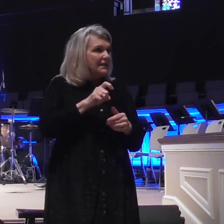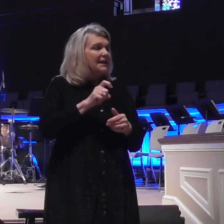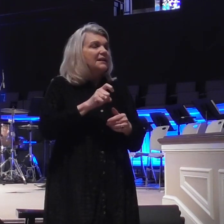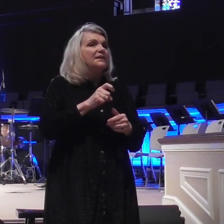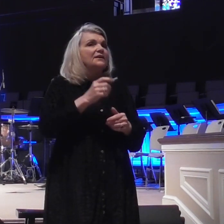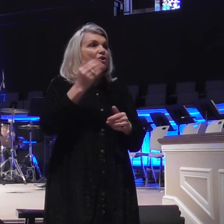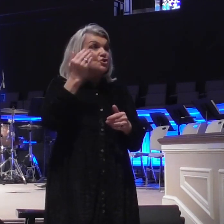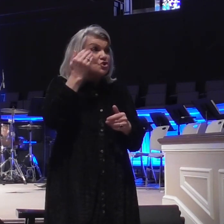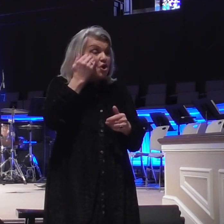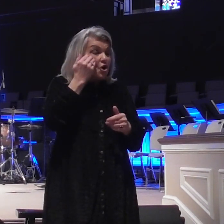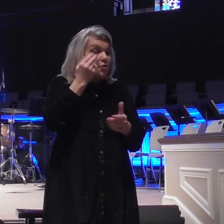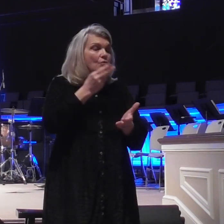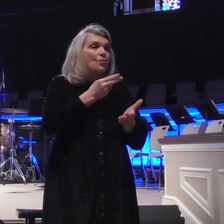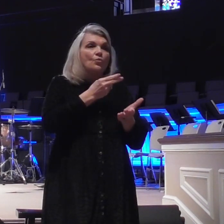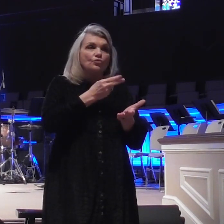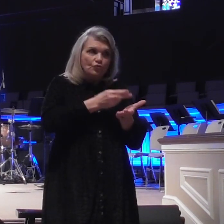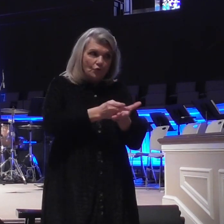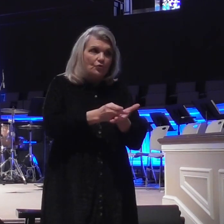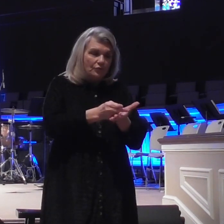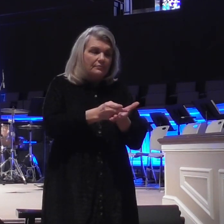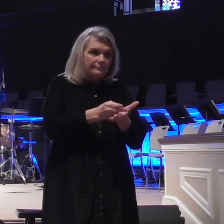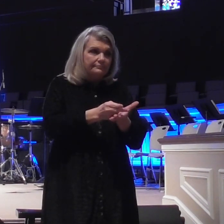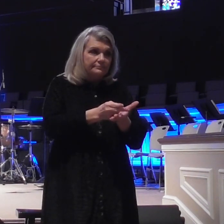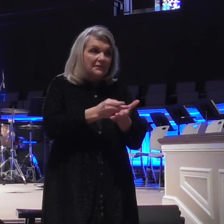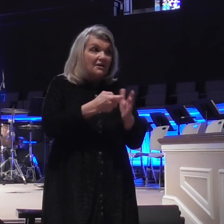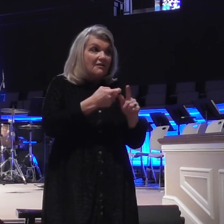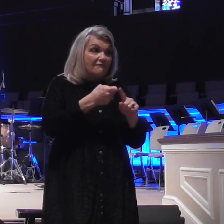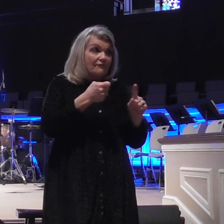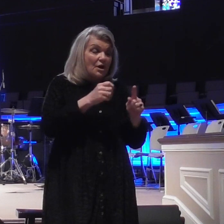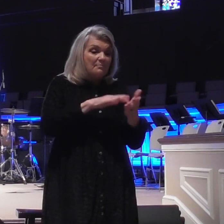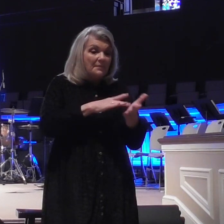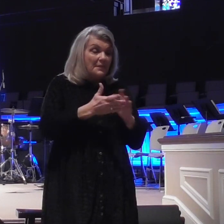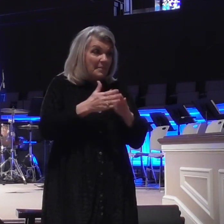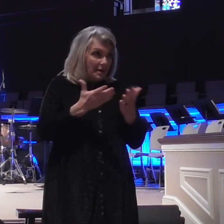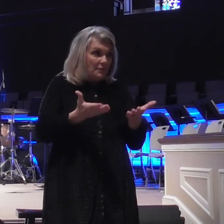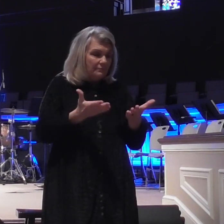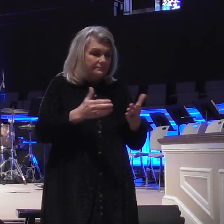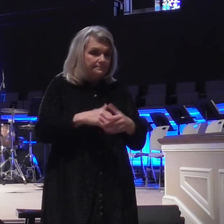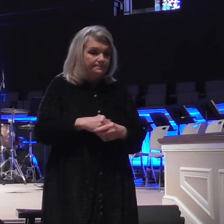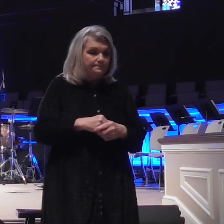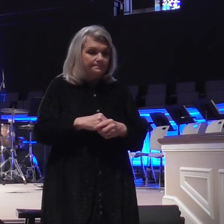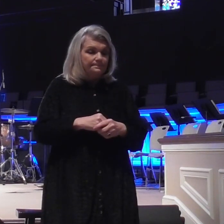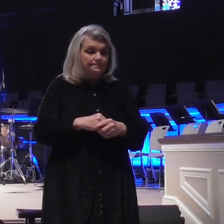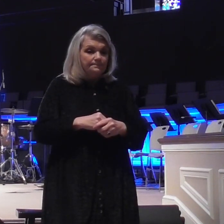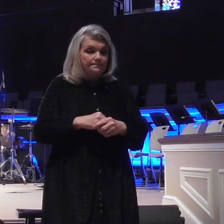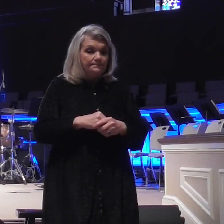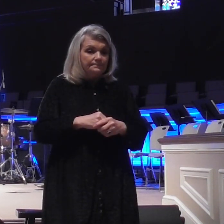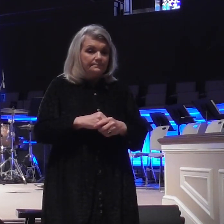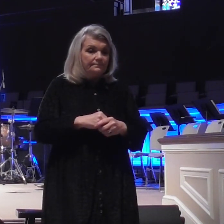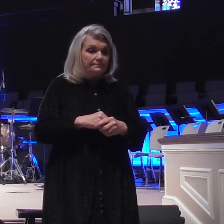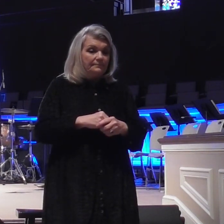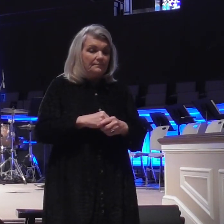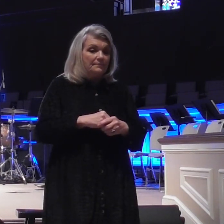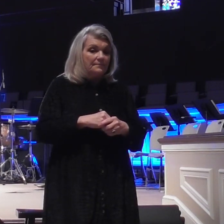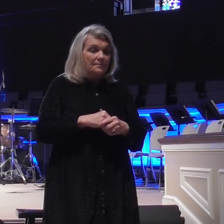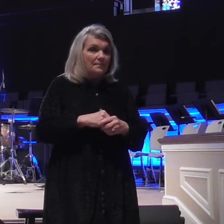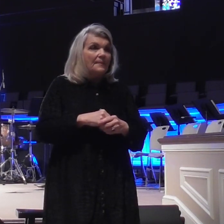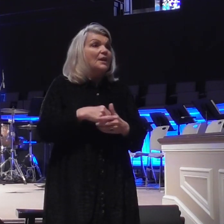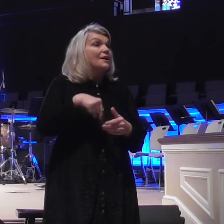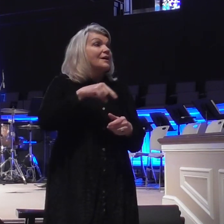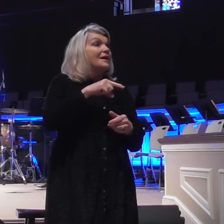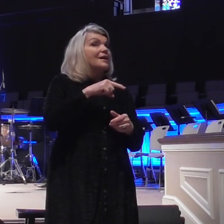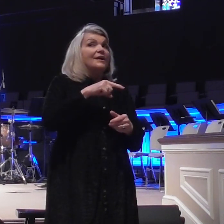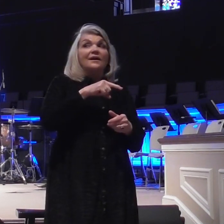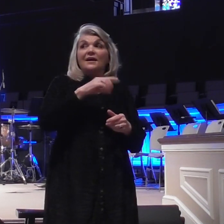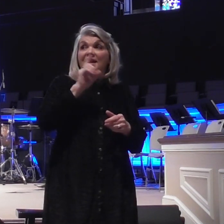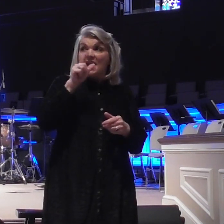that. And so what I want you to be able to do, and this is really what the challenge is this morning, because we're going to go out of here on mission, and